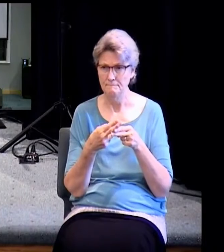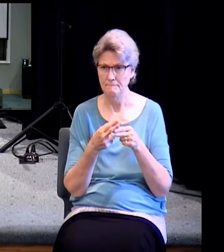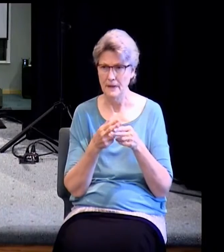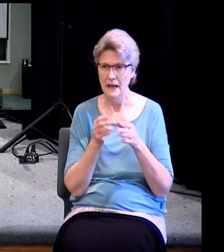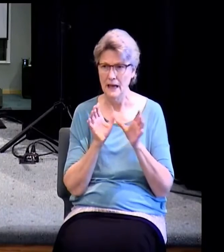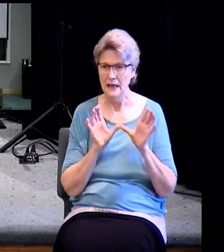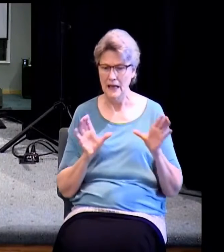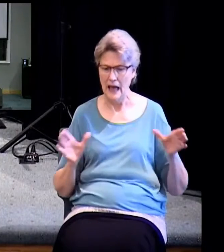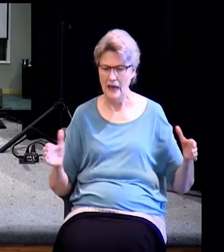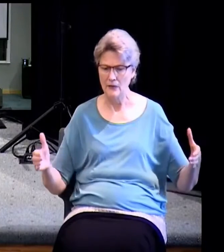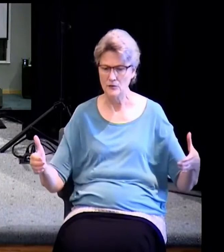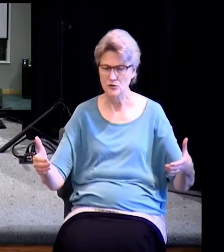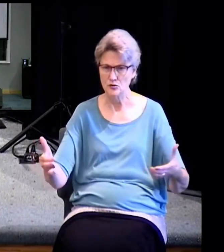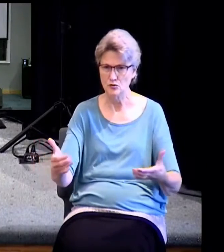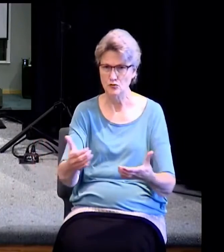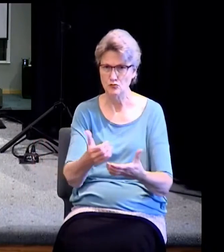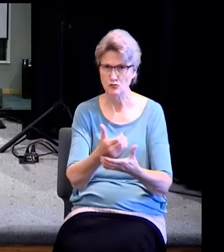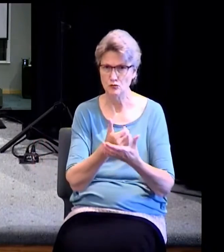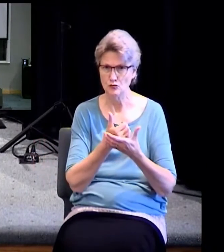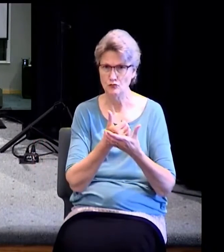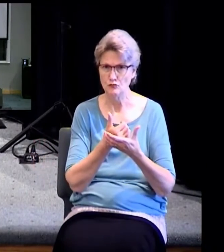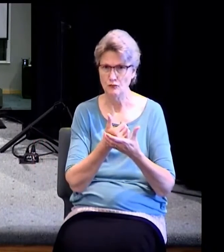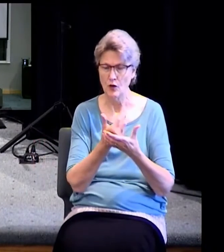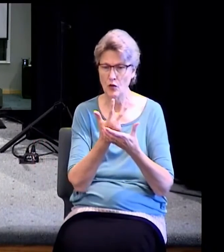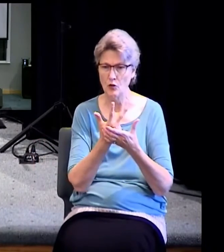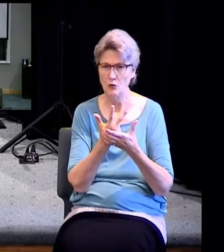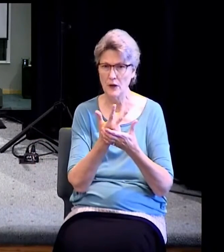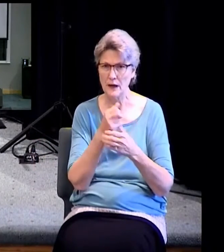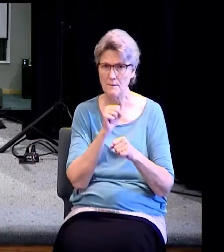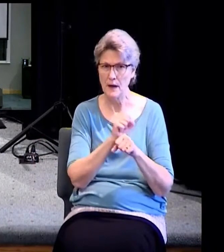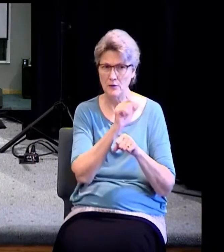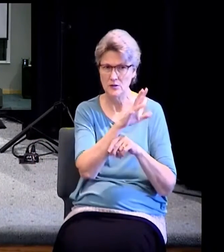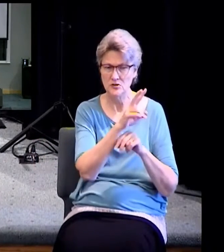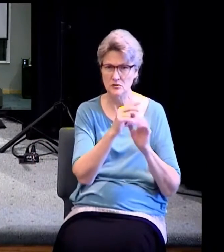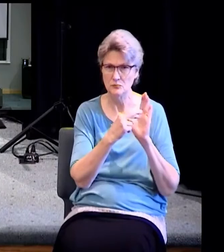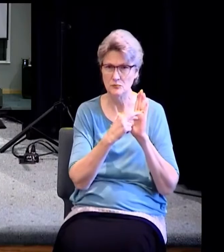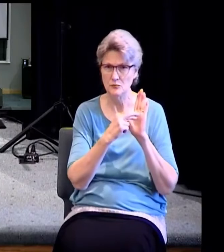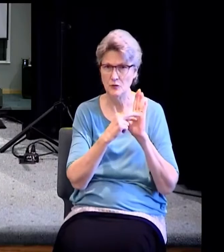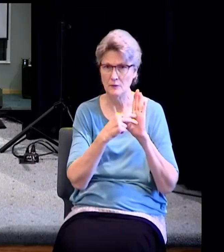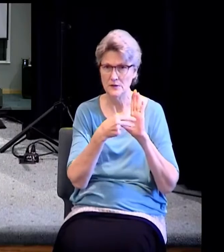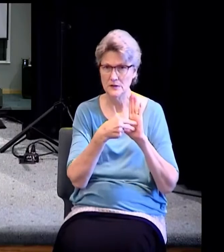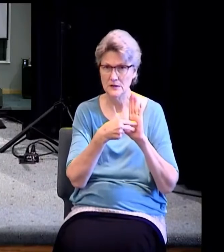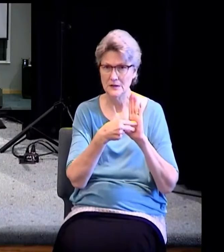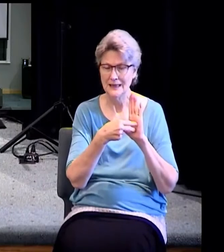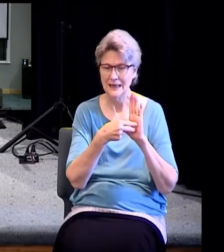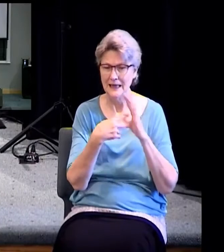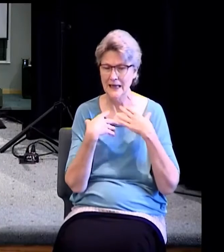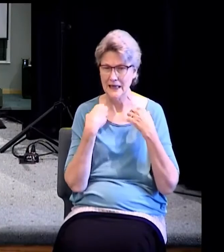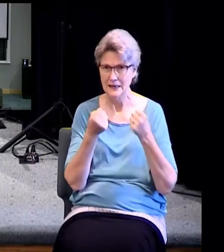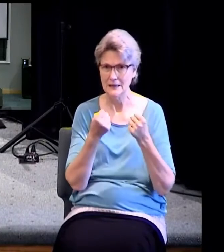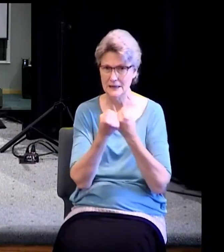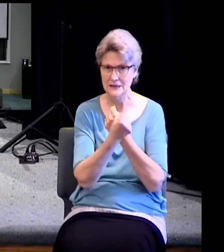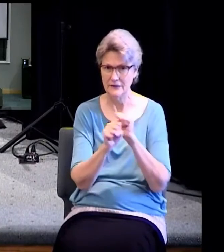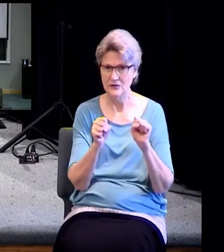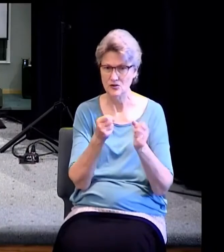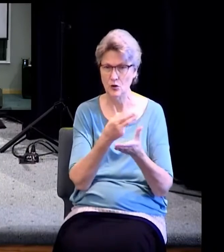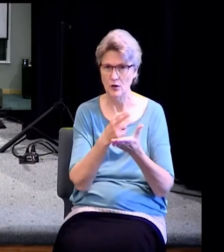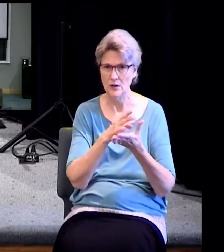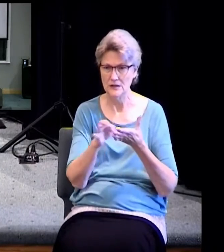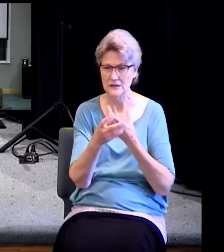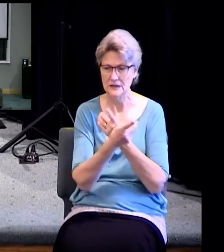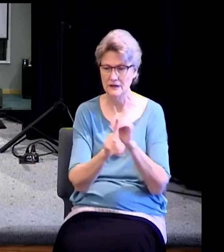represent healing and salvation and holiness and deliverance